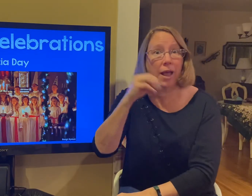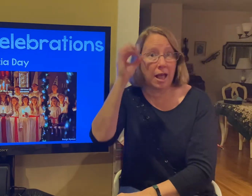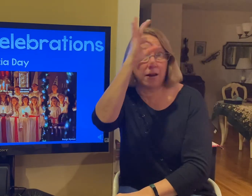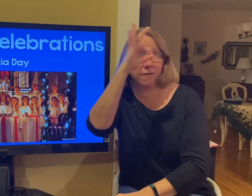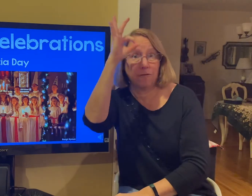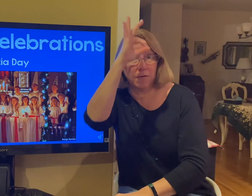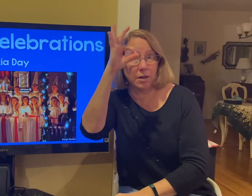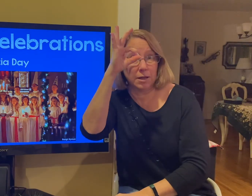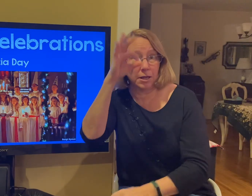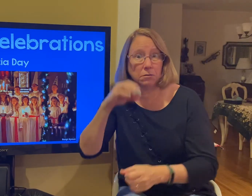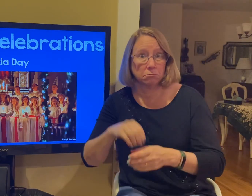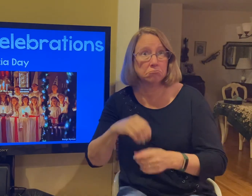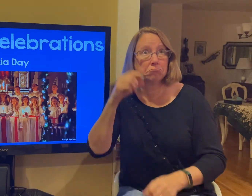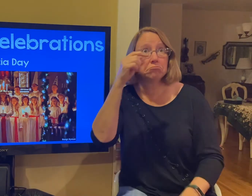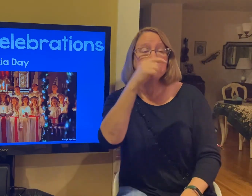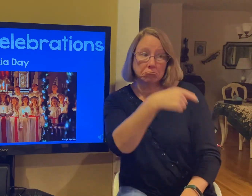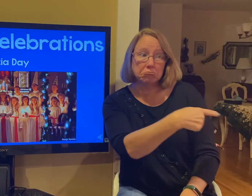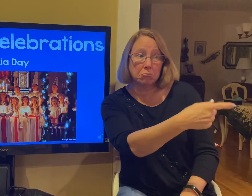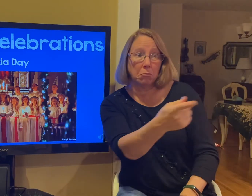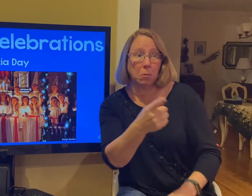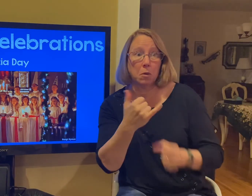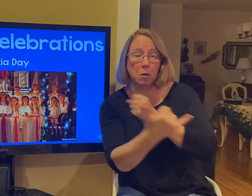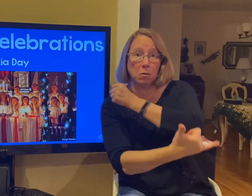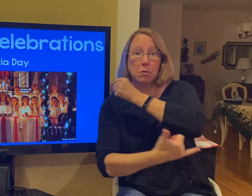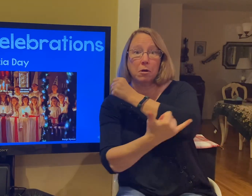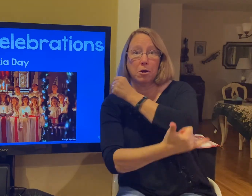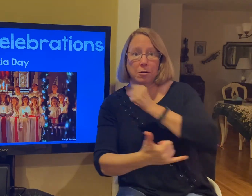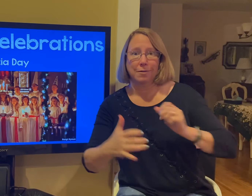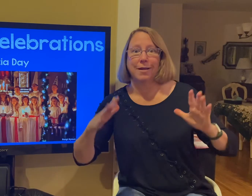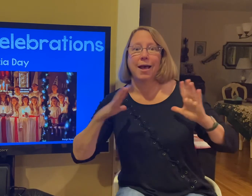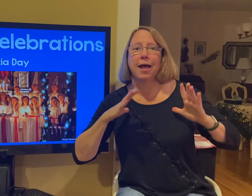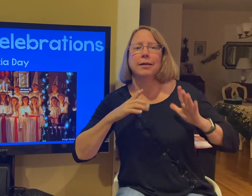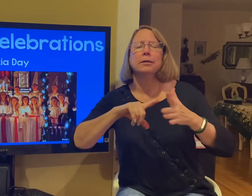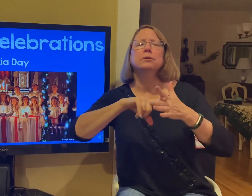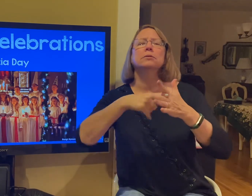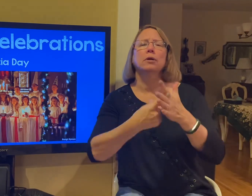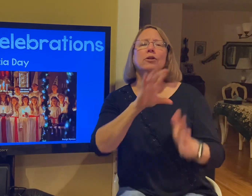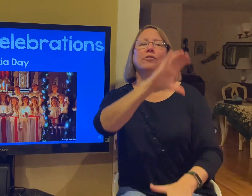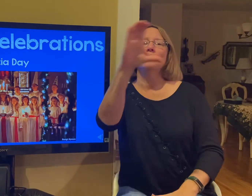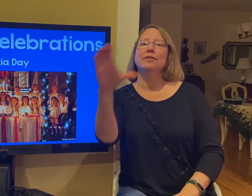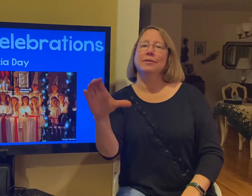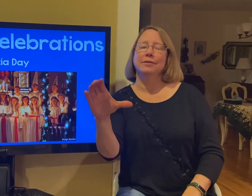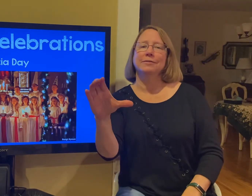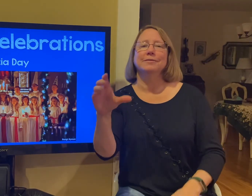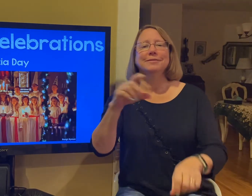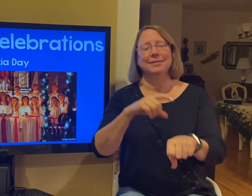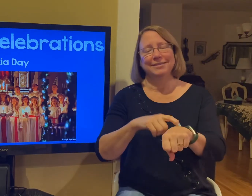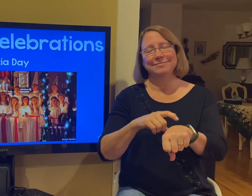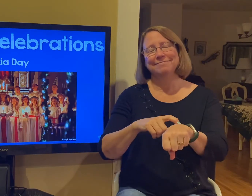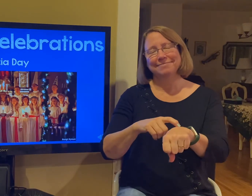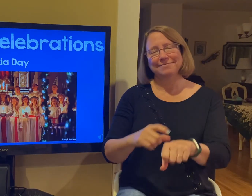In these countries, the holiday is considered the beginning of the Christmas season.